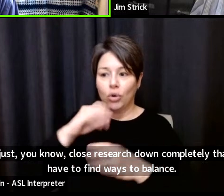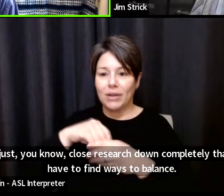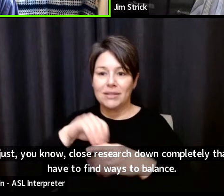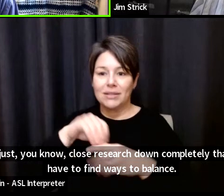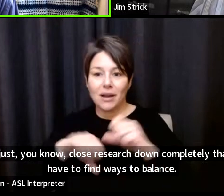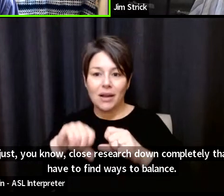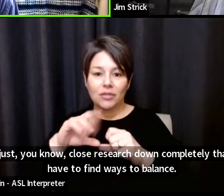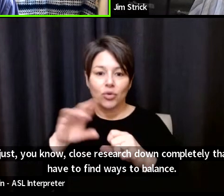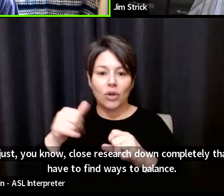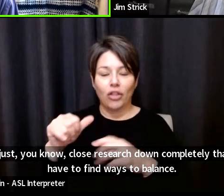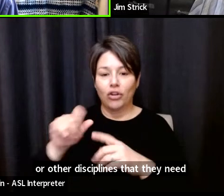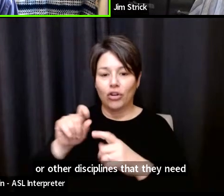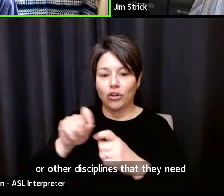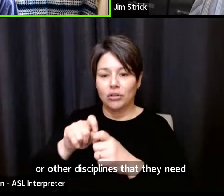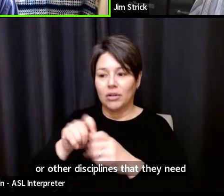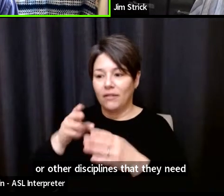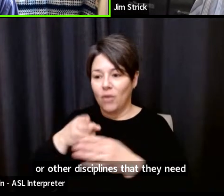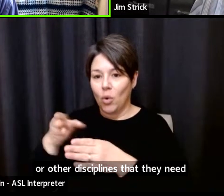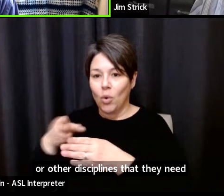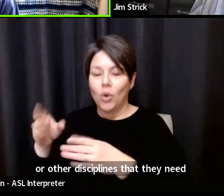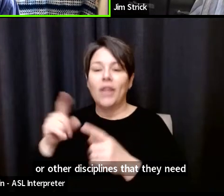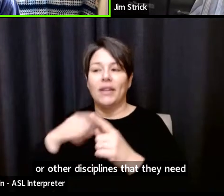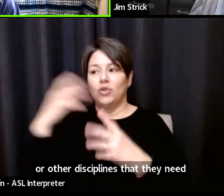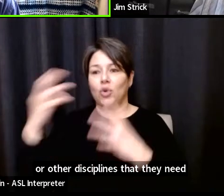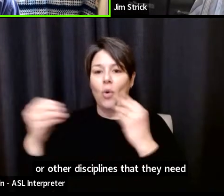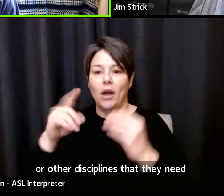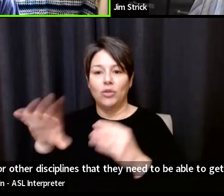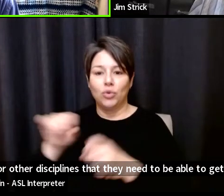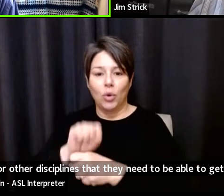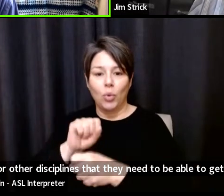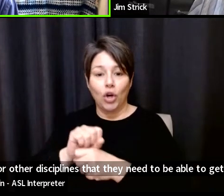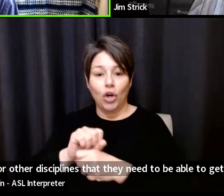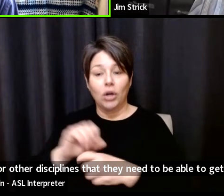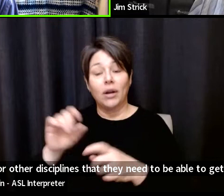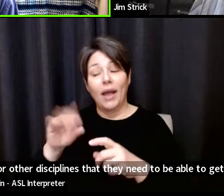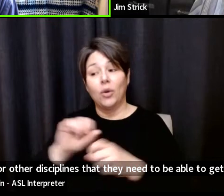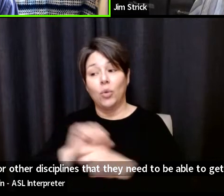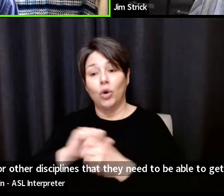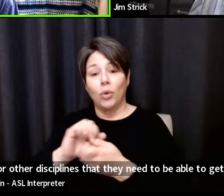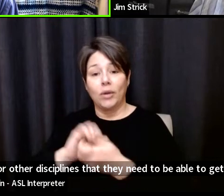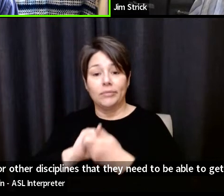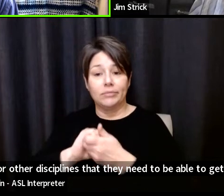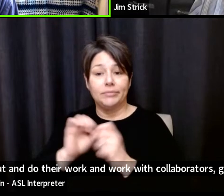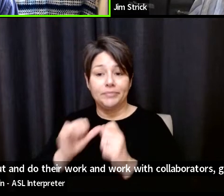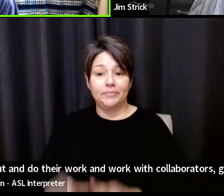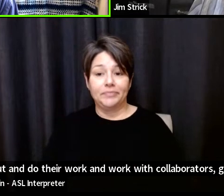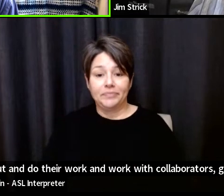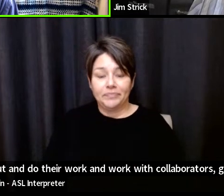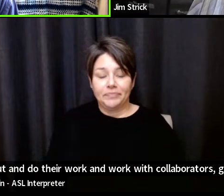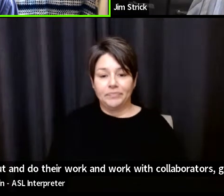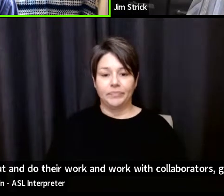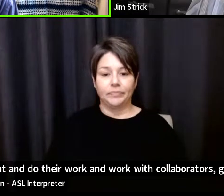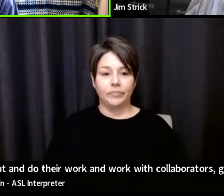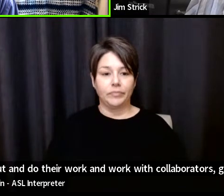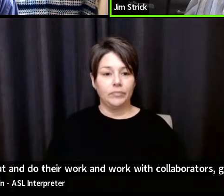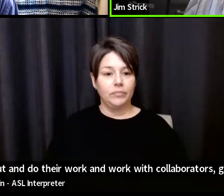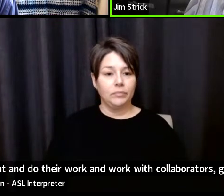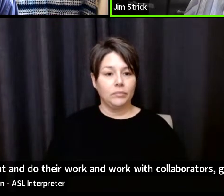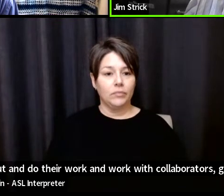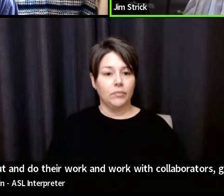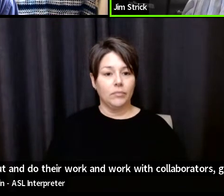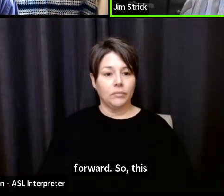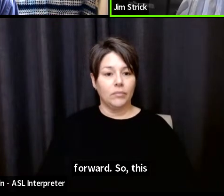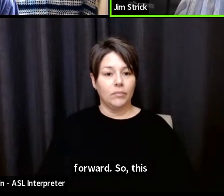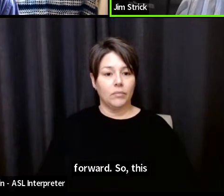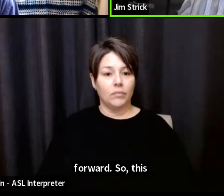disciplines, that they need to be able to get out and do their work and work with collaborators and go forward. So